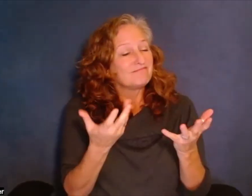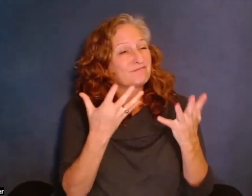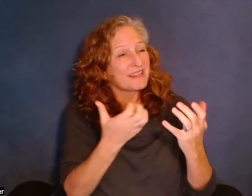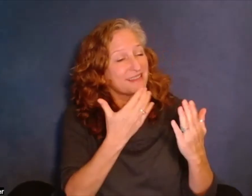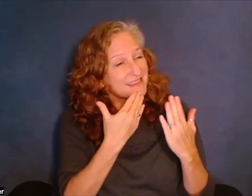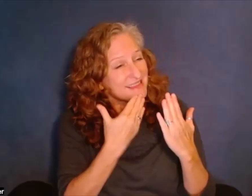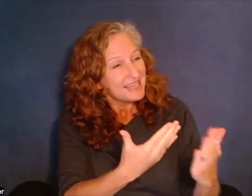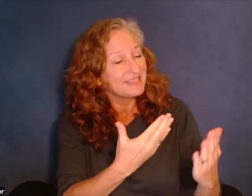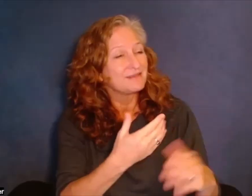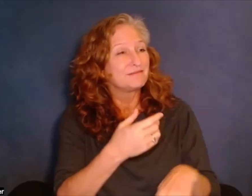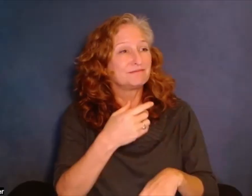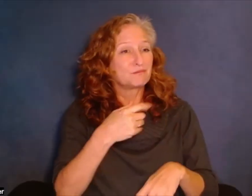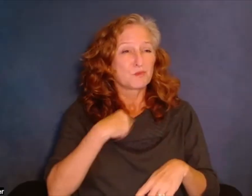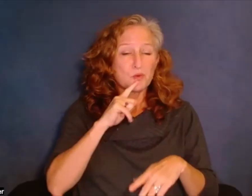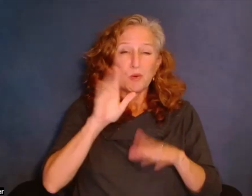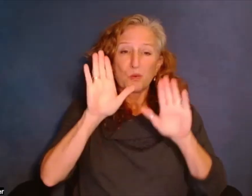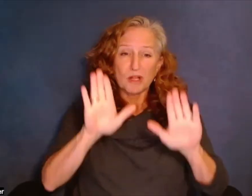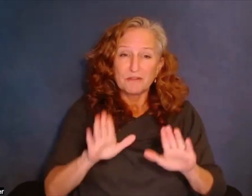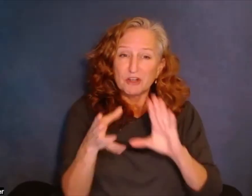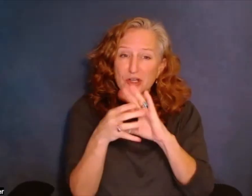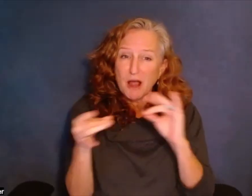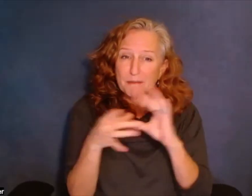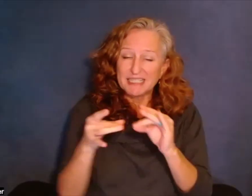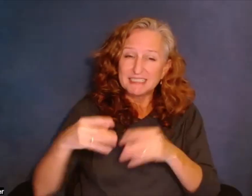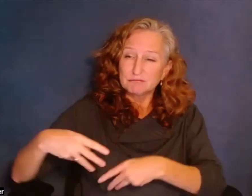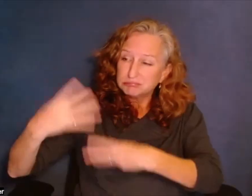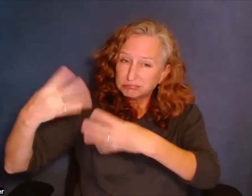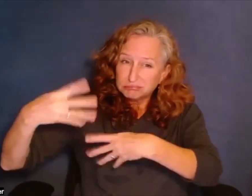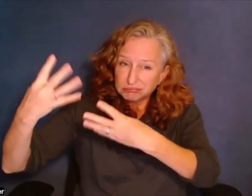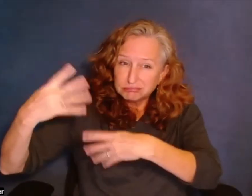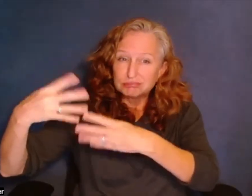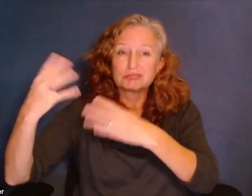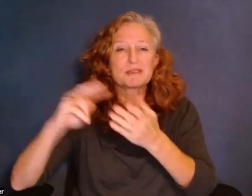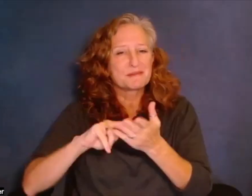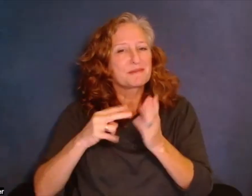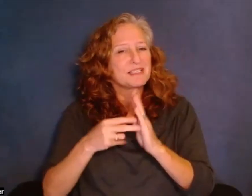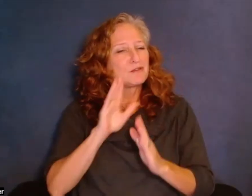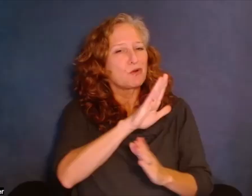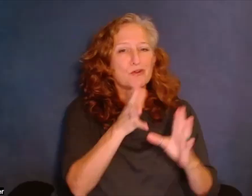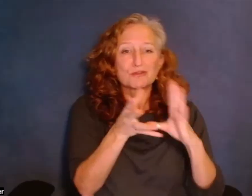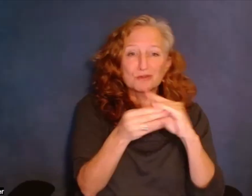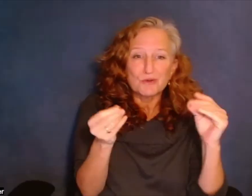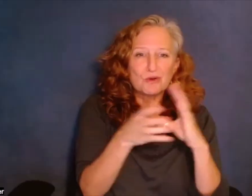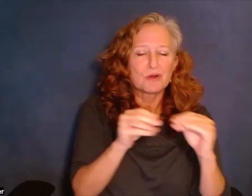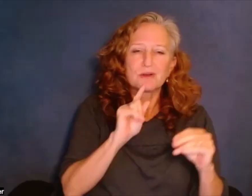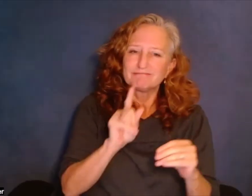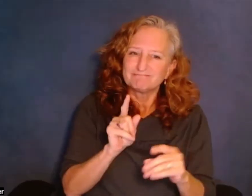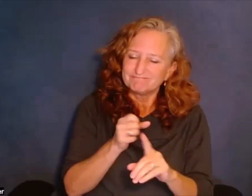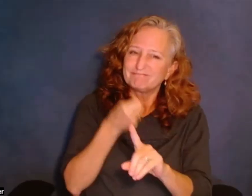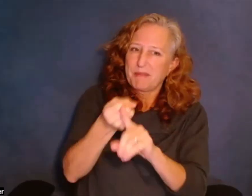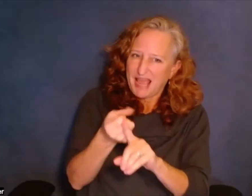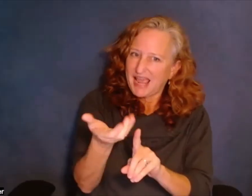image description or alt text generator. Great question. And a follow-up sort of bit of information I'll